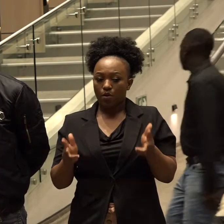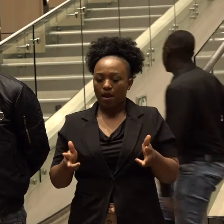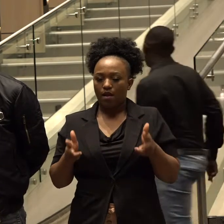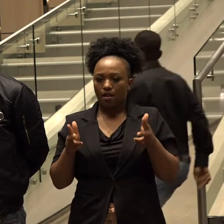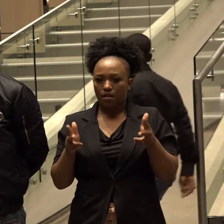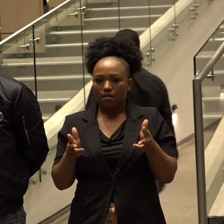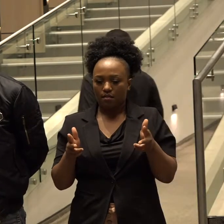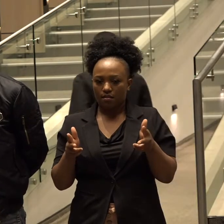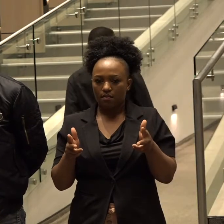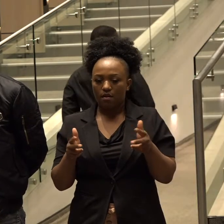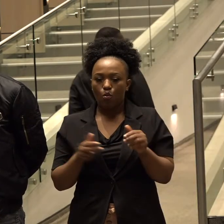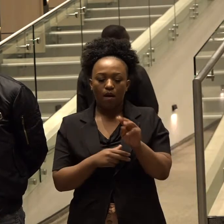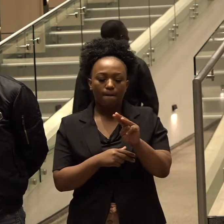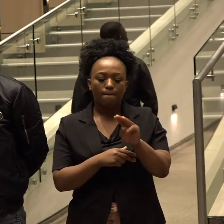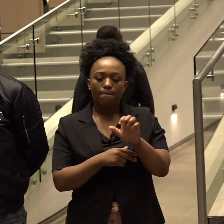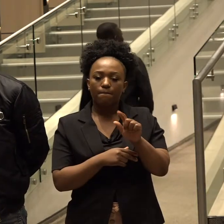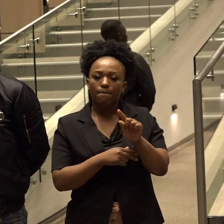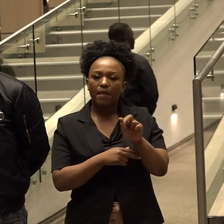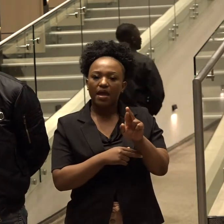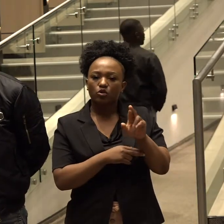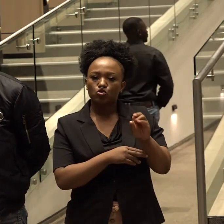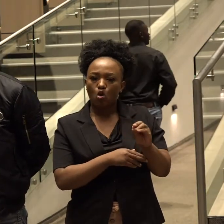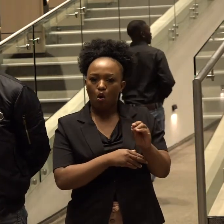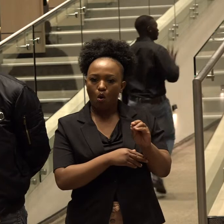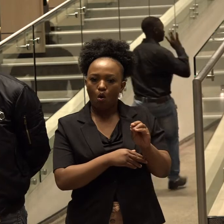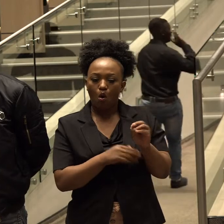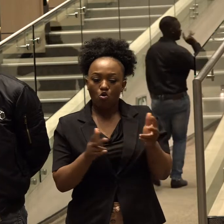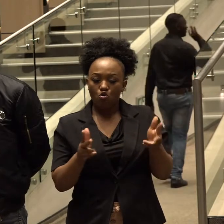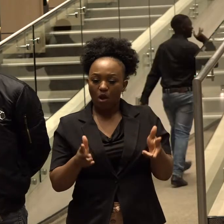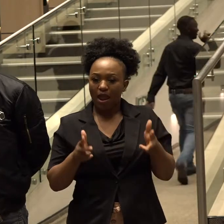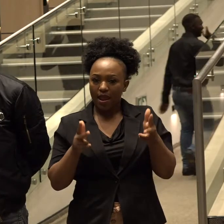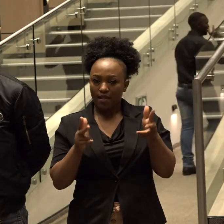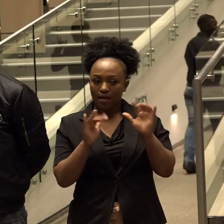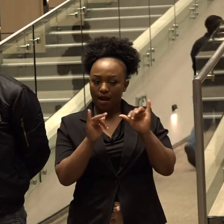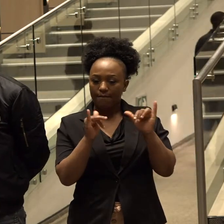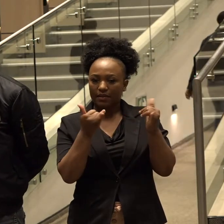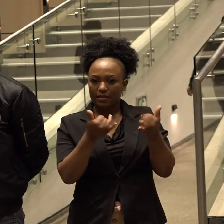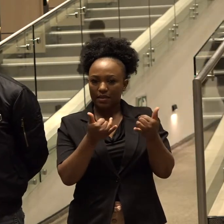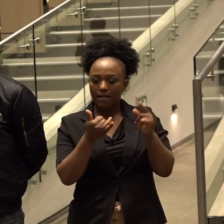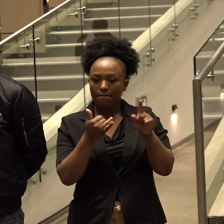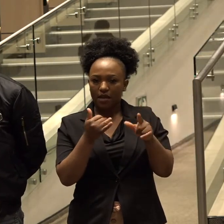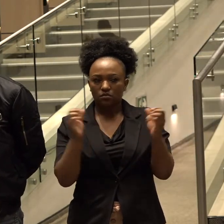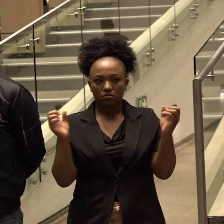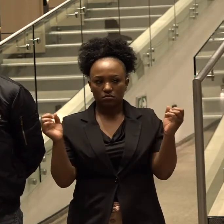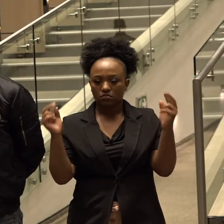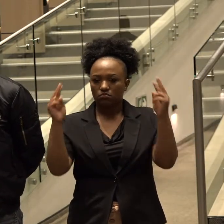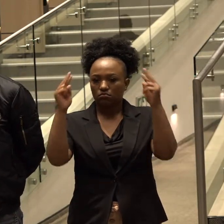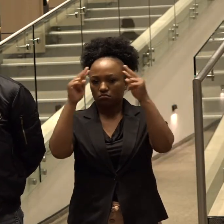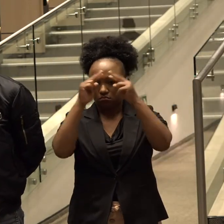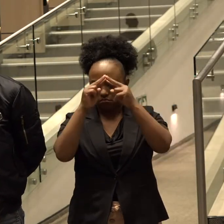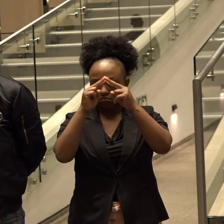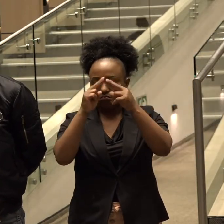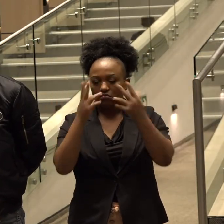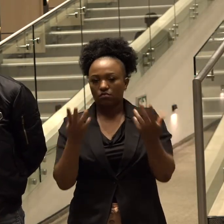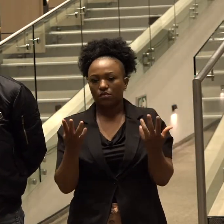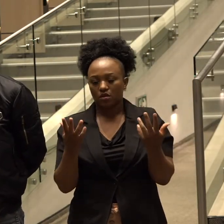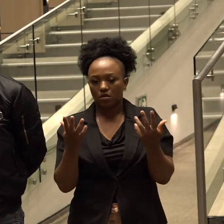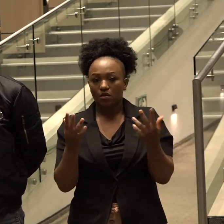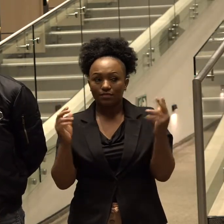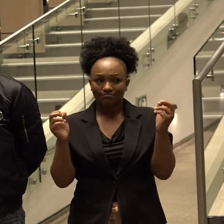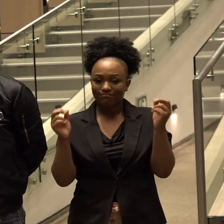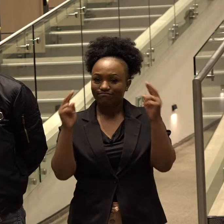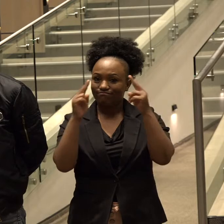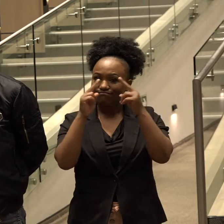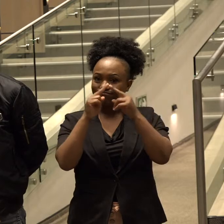can do the overhead crossing bridge or the safety